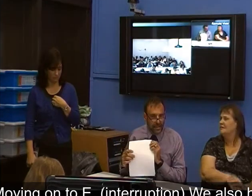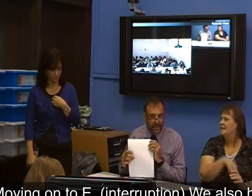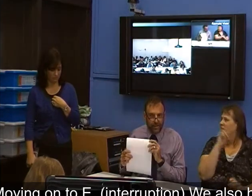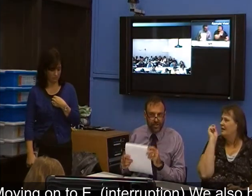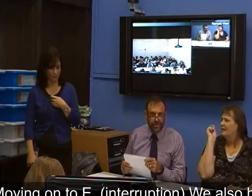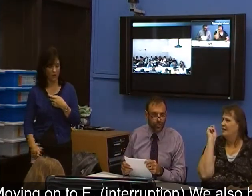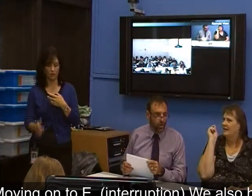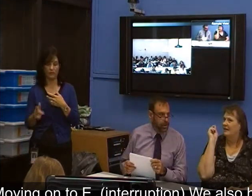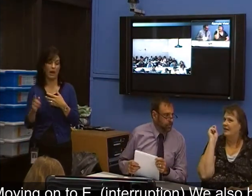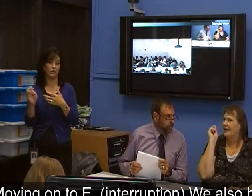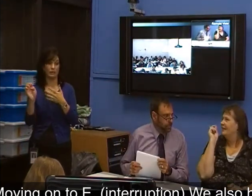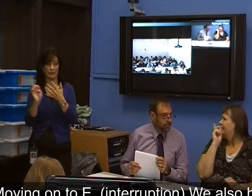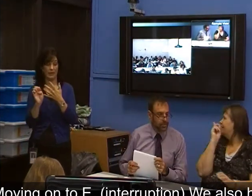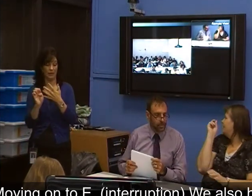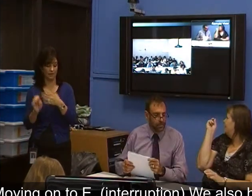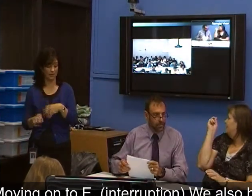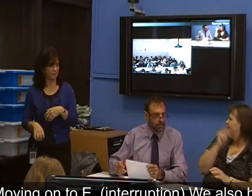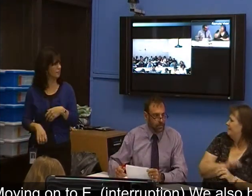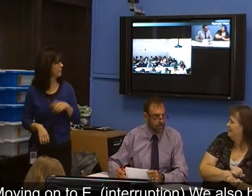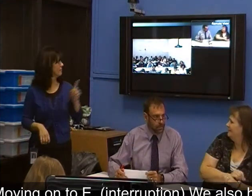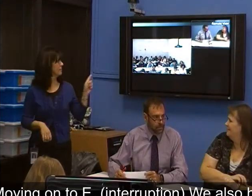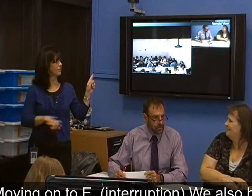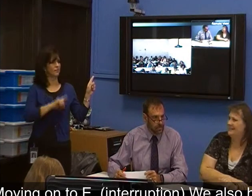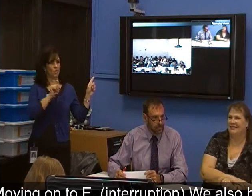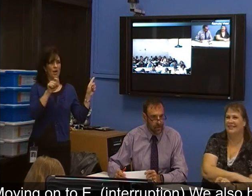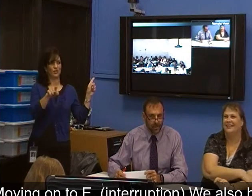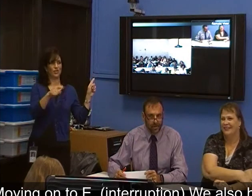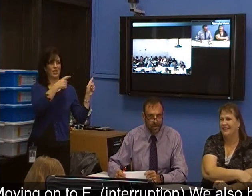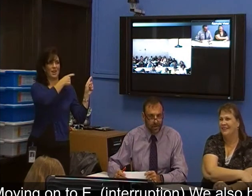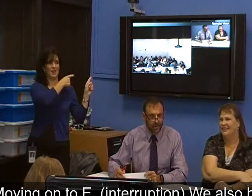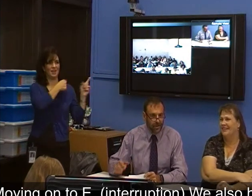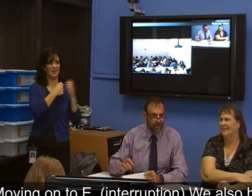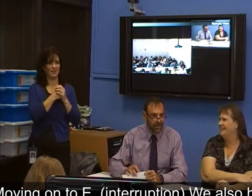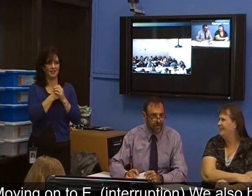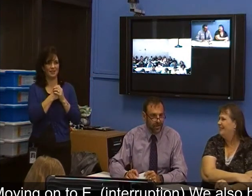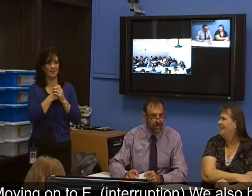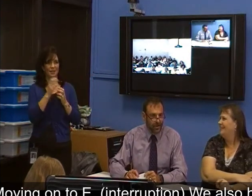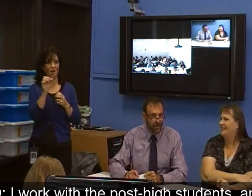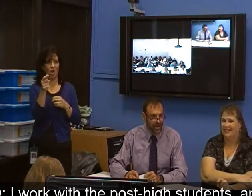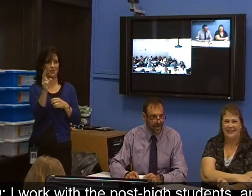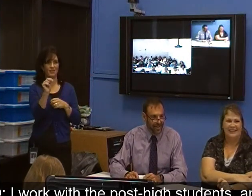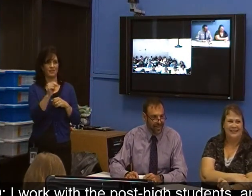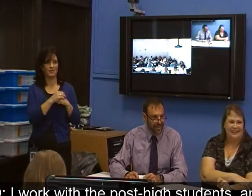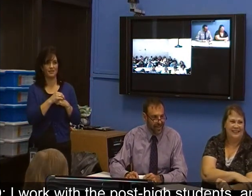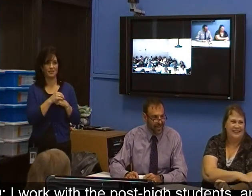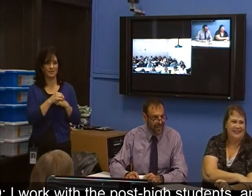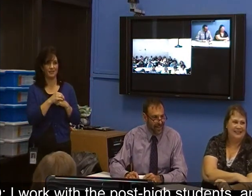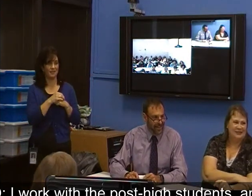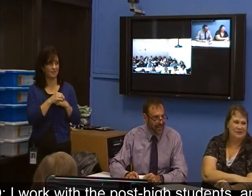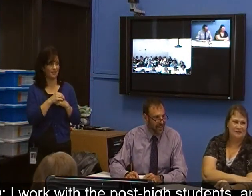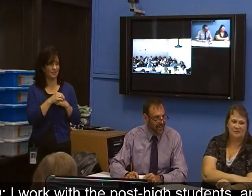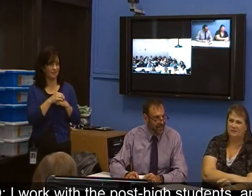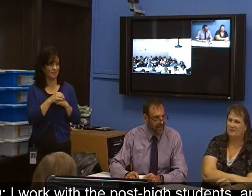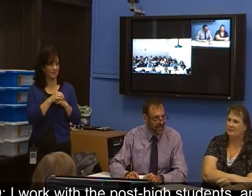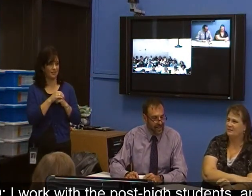Moving on to E, this is where... We also have a question here in Ogden, please. Okay.